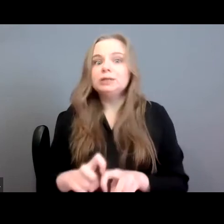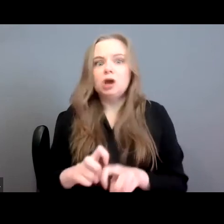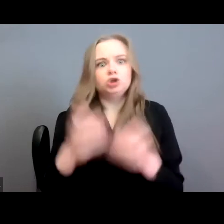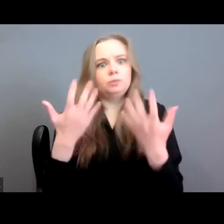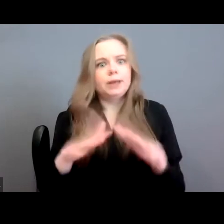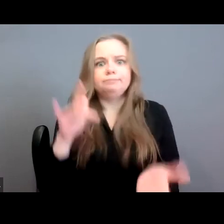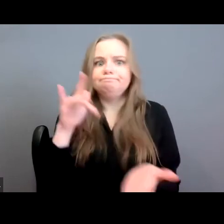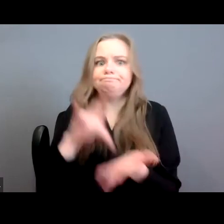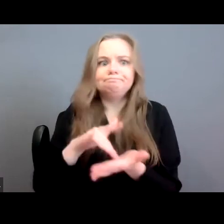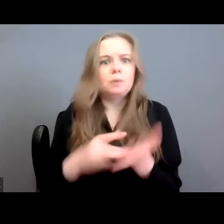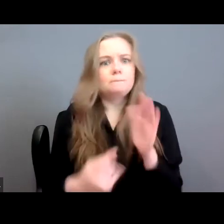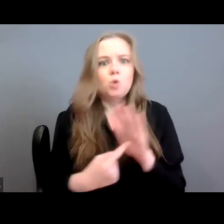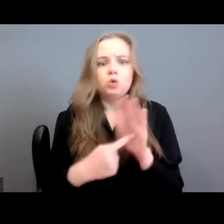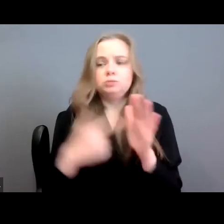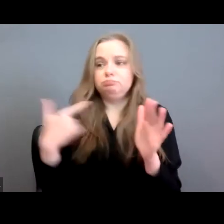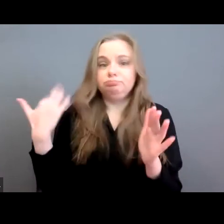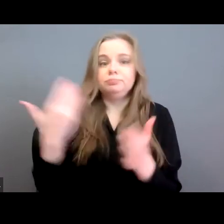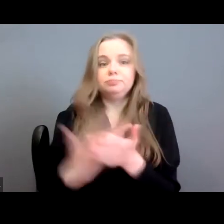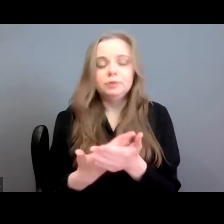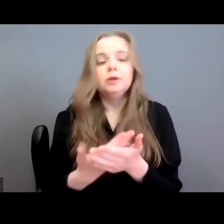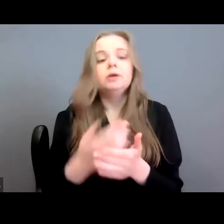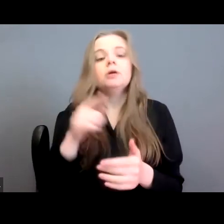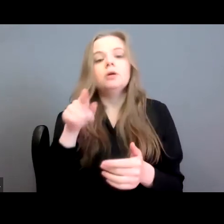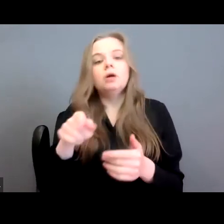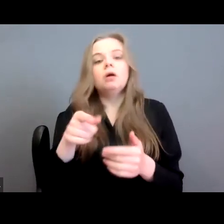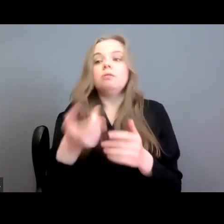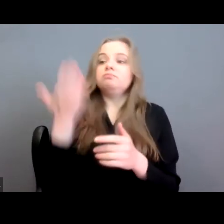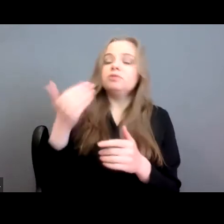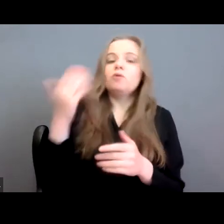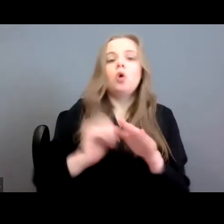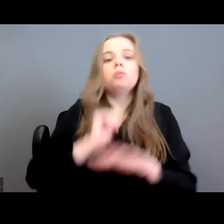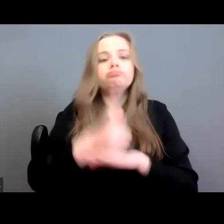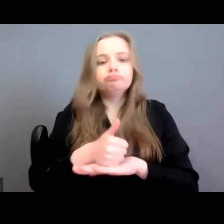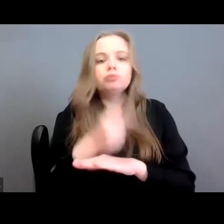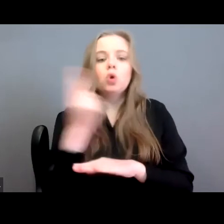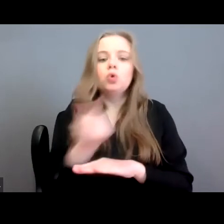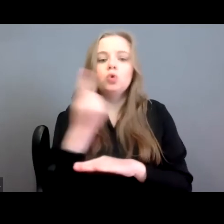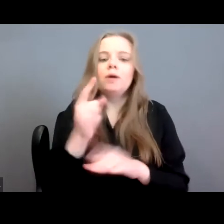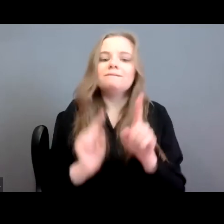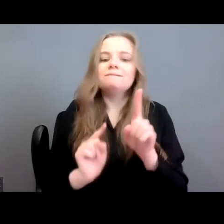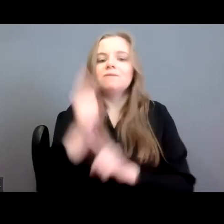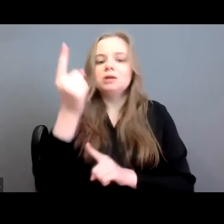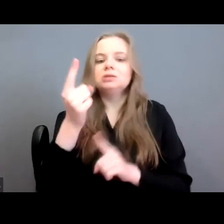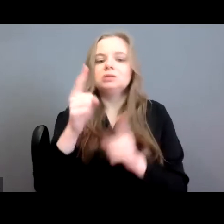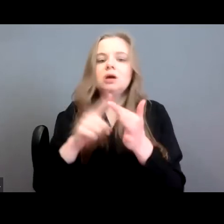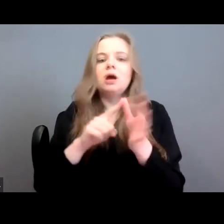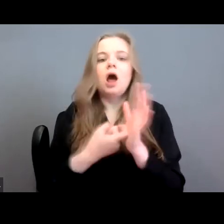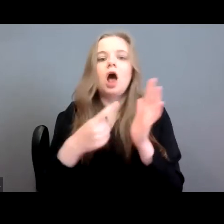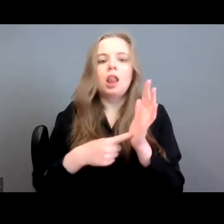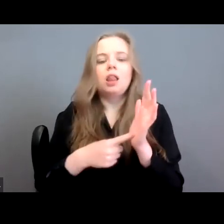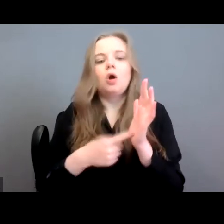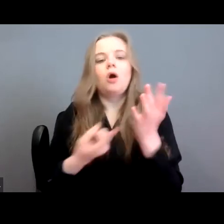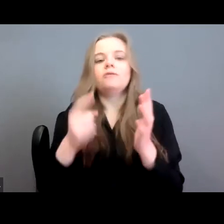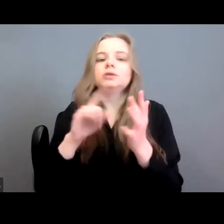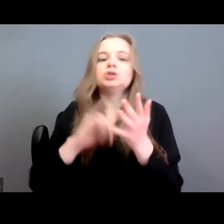outset. And we were established by the first Earl of Snowdon as a direct result of the cross-government review